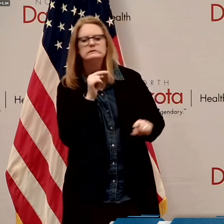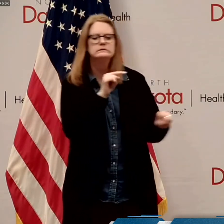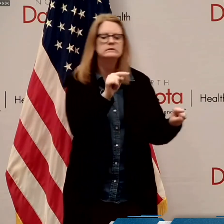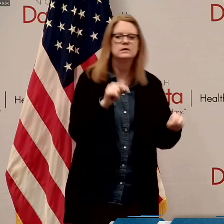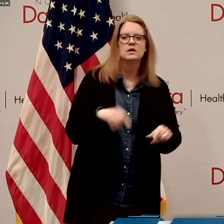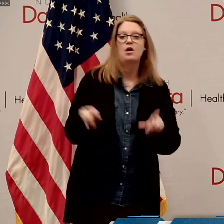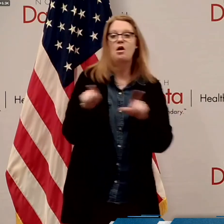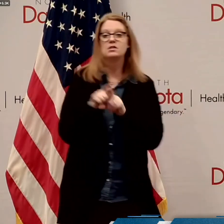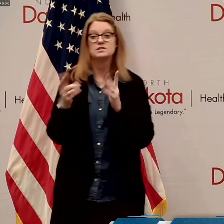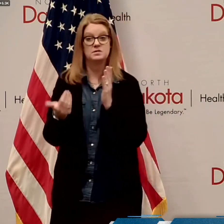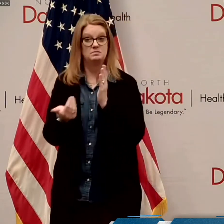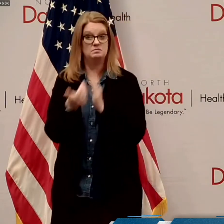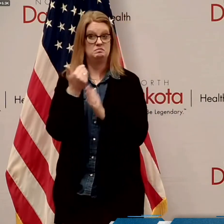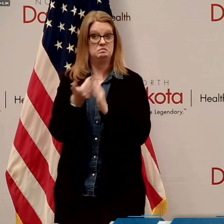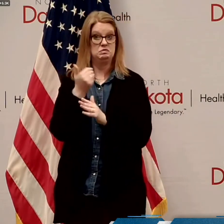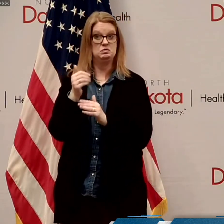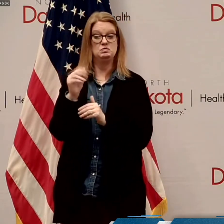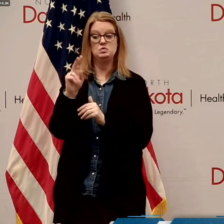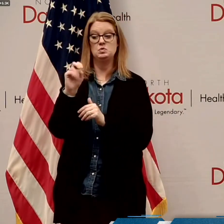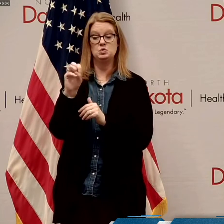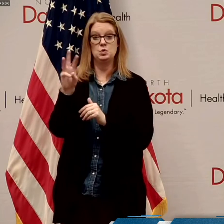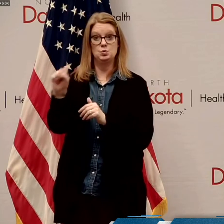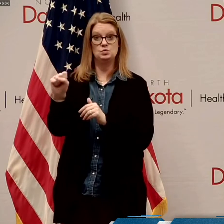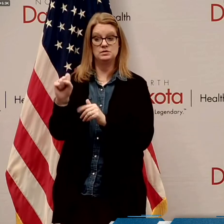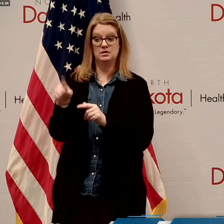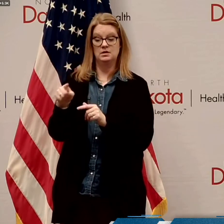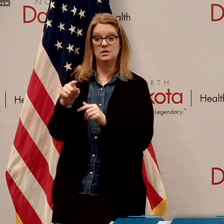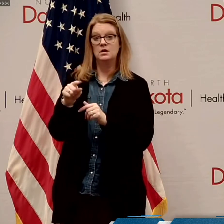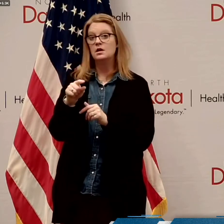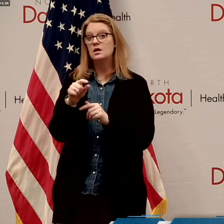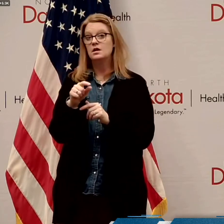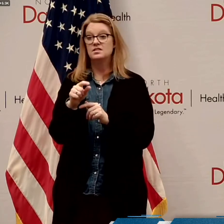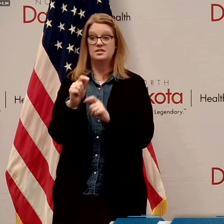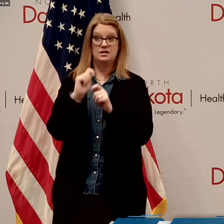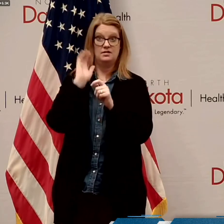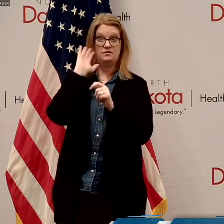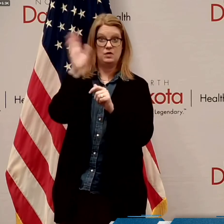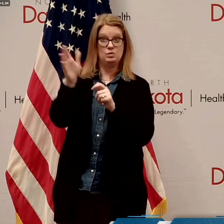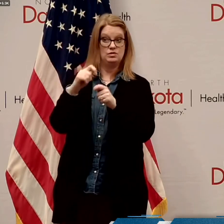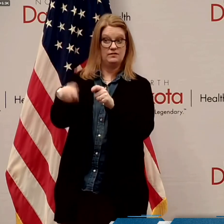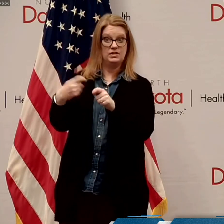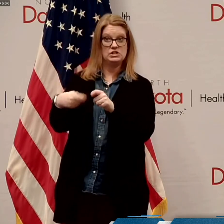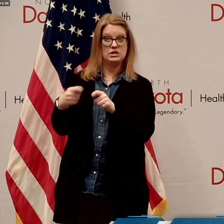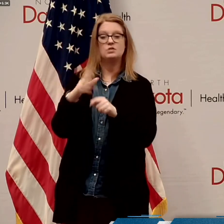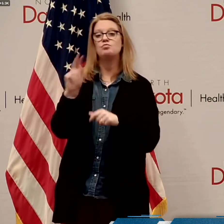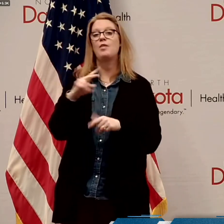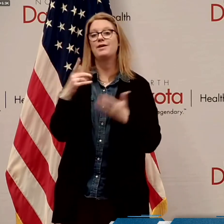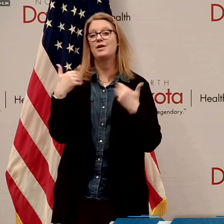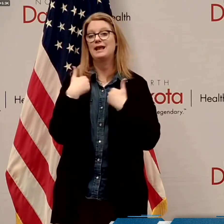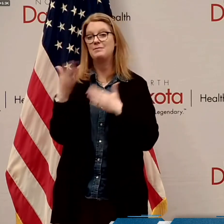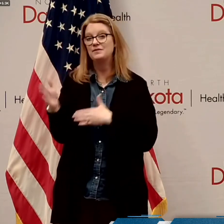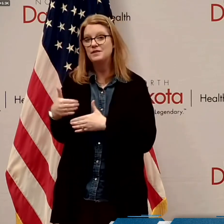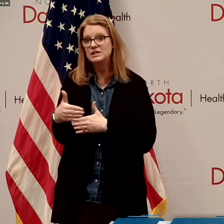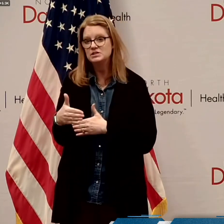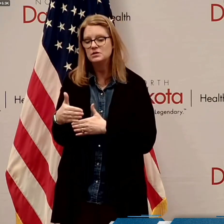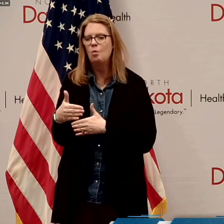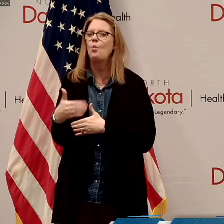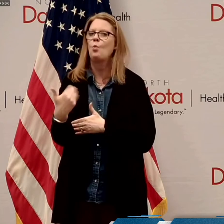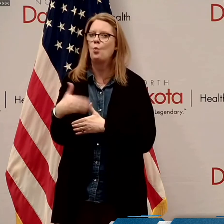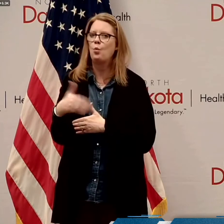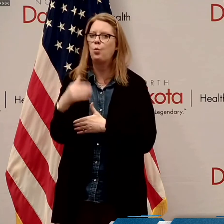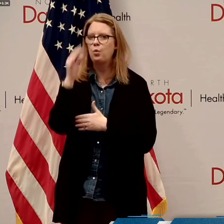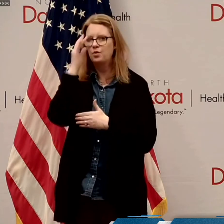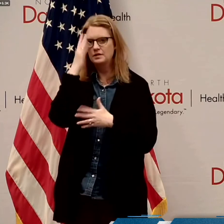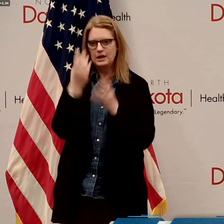front, which is that North Dakota anglers' future fishing prospects, North Dakota Game and Fish has maintained their very